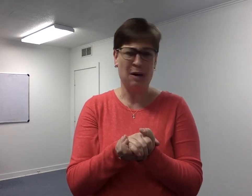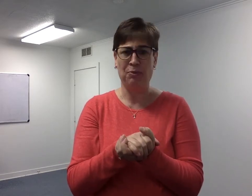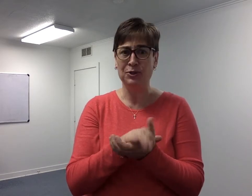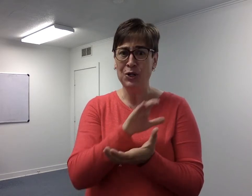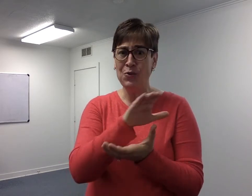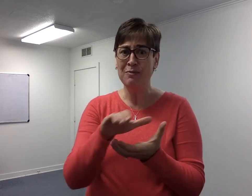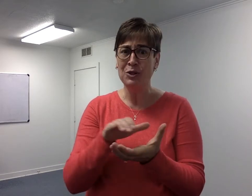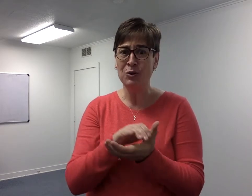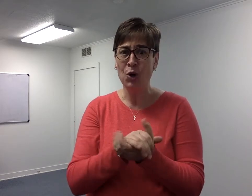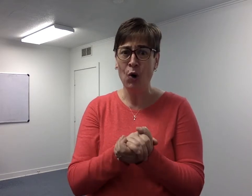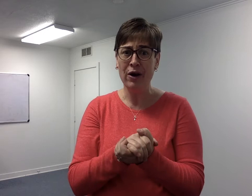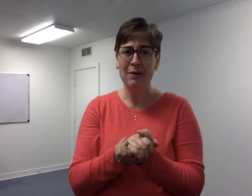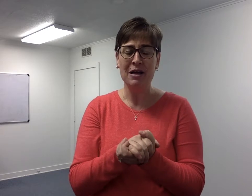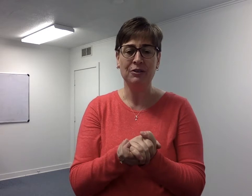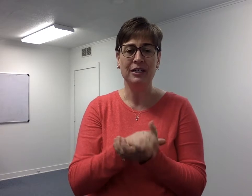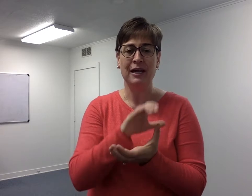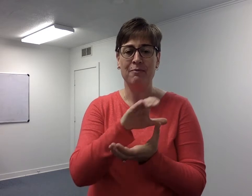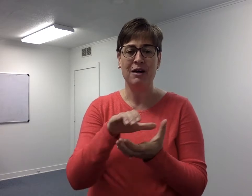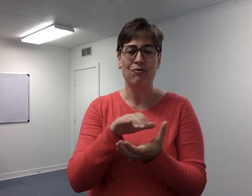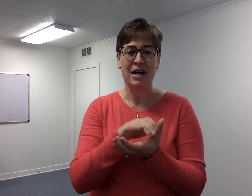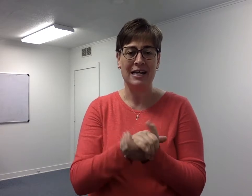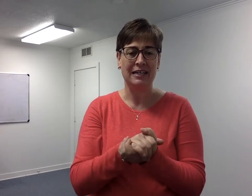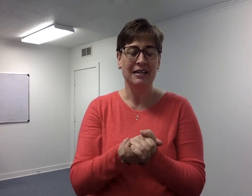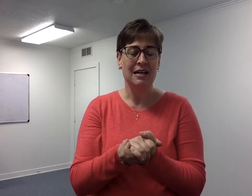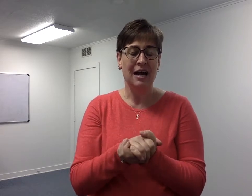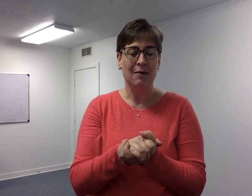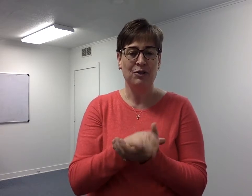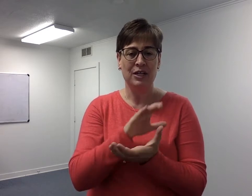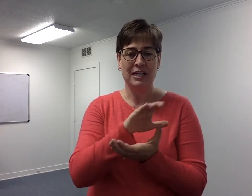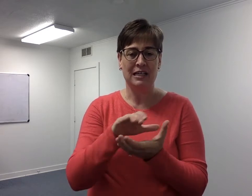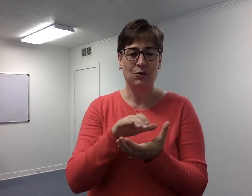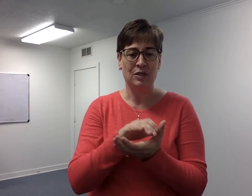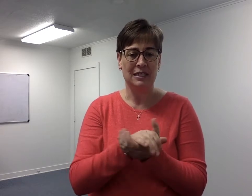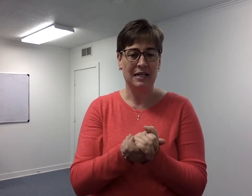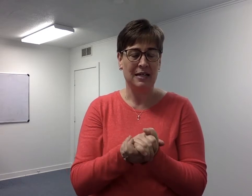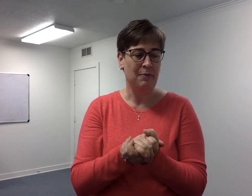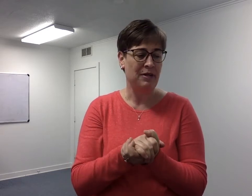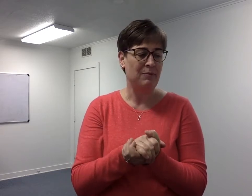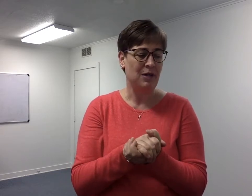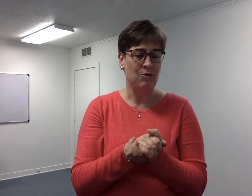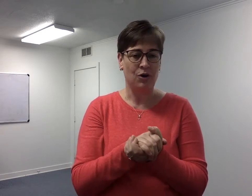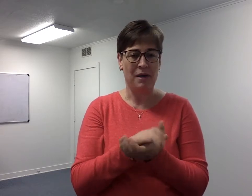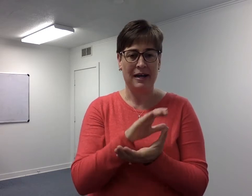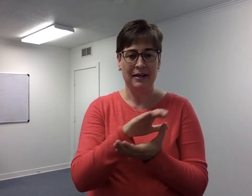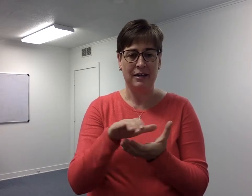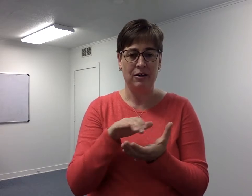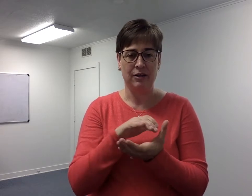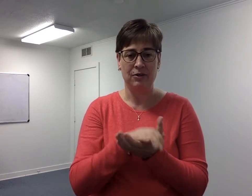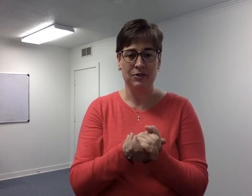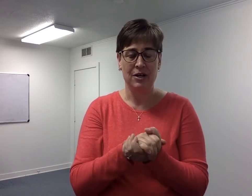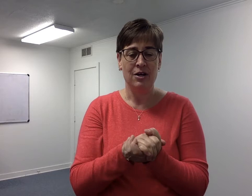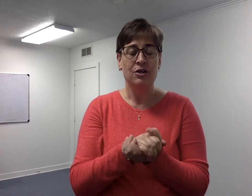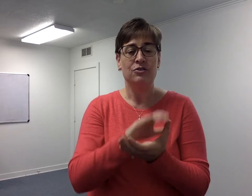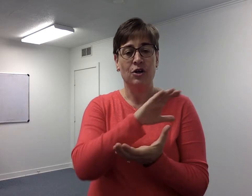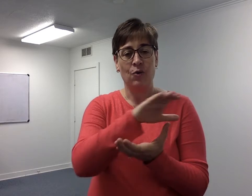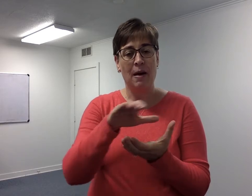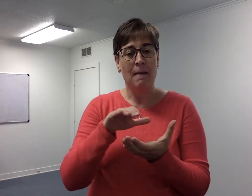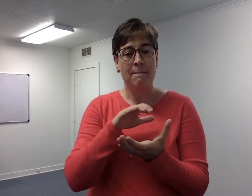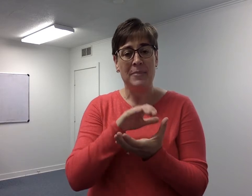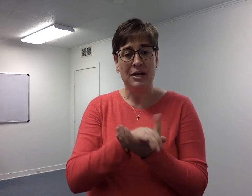couple too. I'm so sorry. I'm not looking at my writing. I'm looking at the ones I typed up. So I will go back and hit on those. So